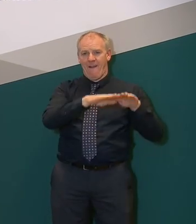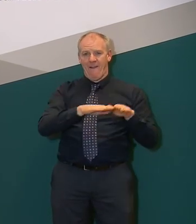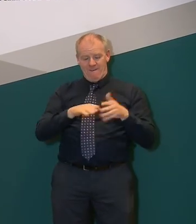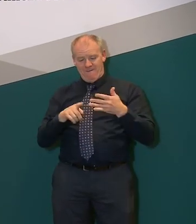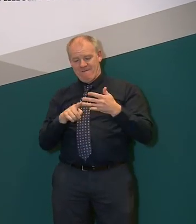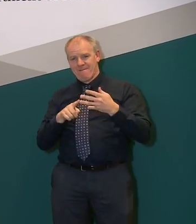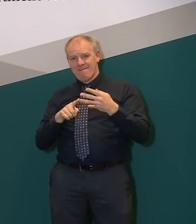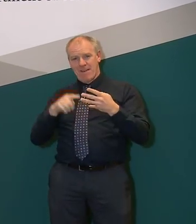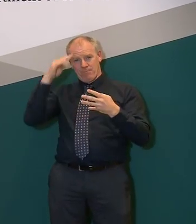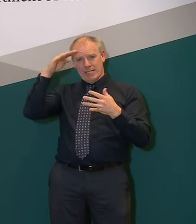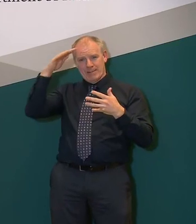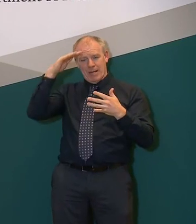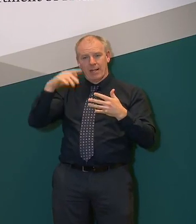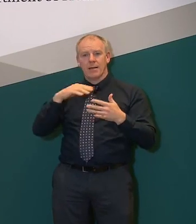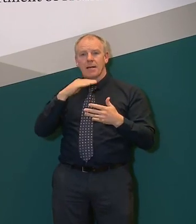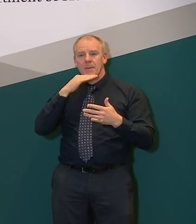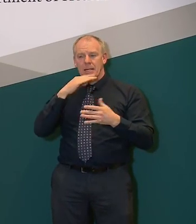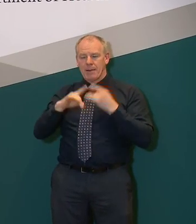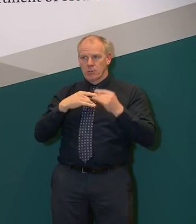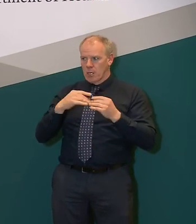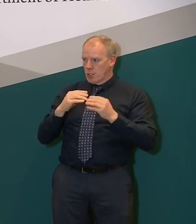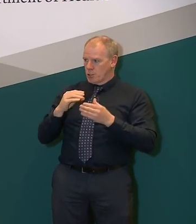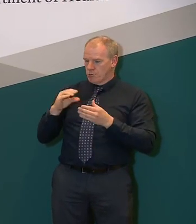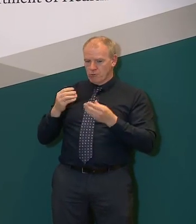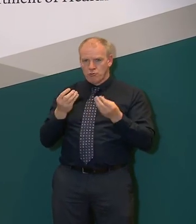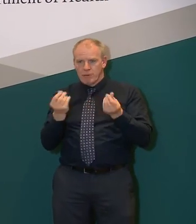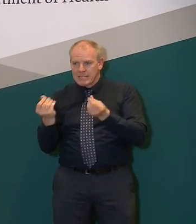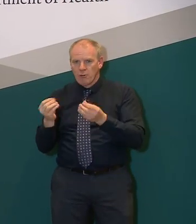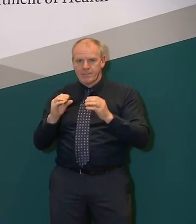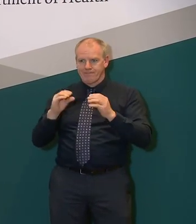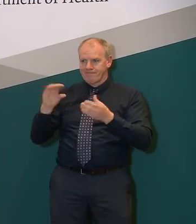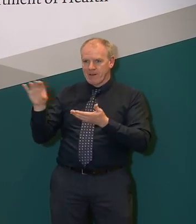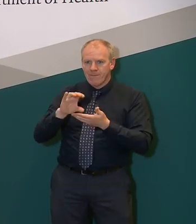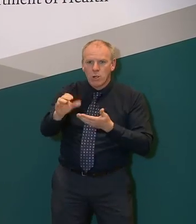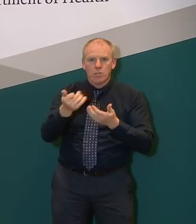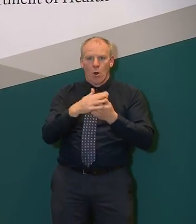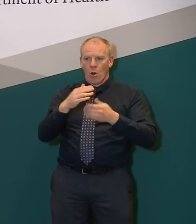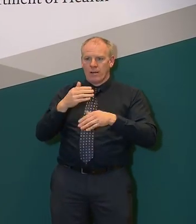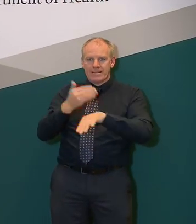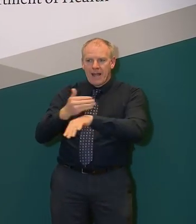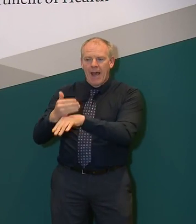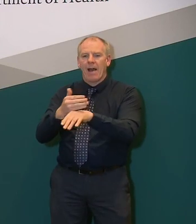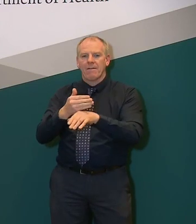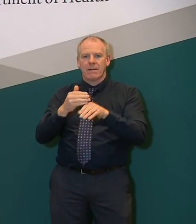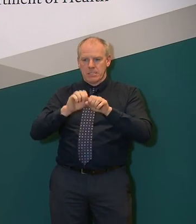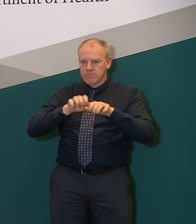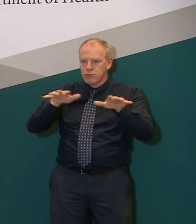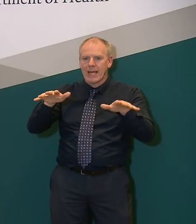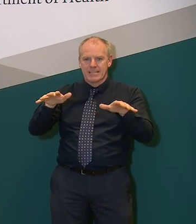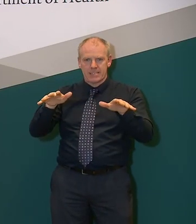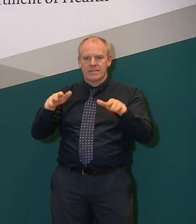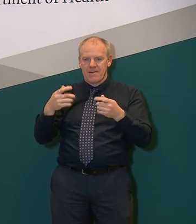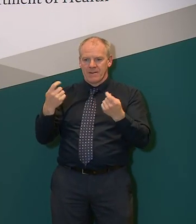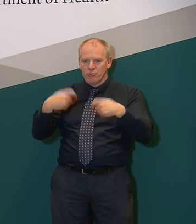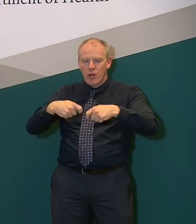obviously about distributing our resources, which may become constrained over time, in a way that is fair, in a way that